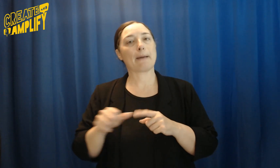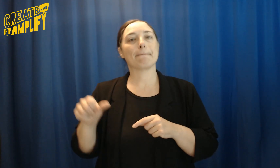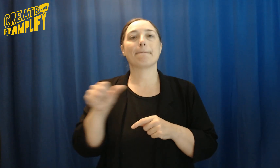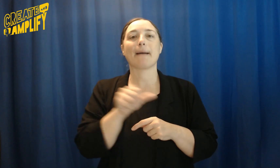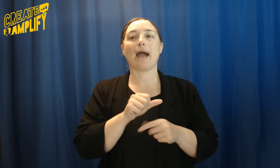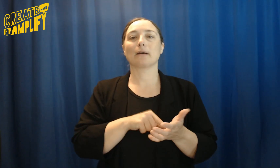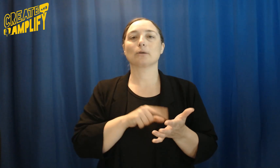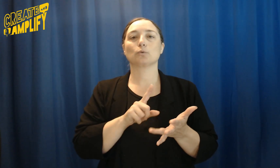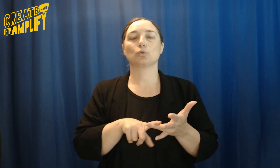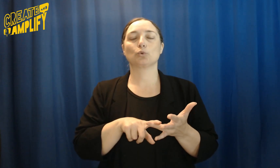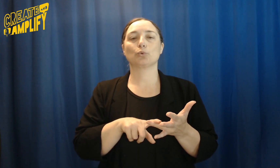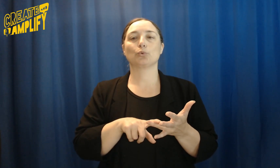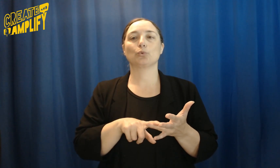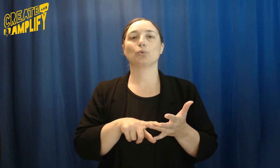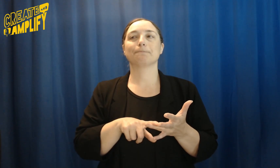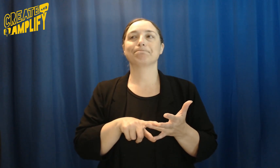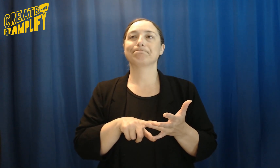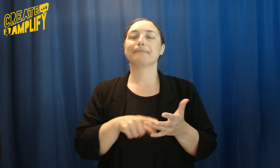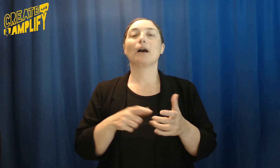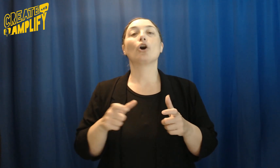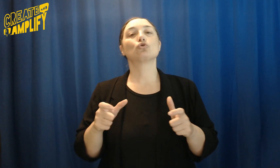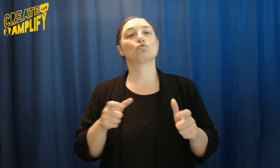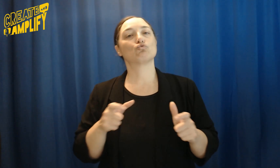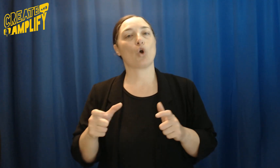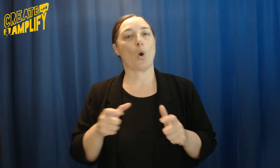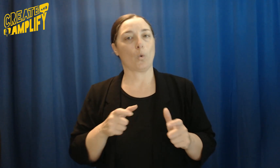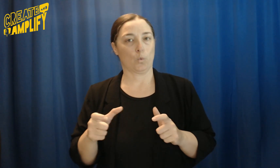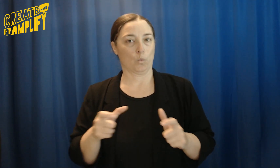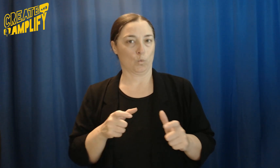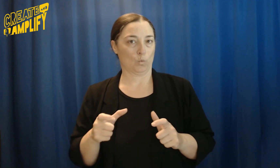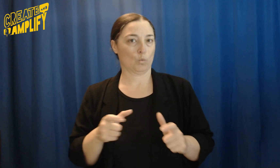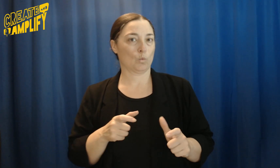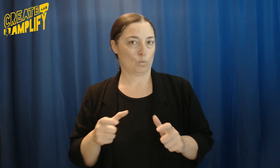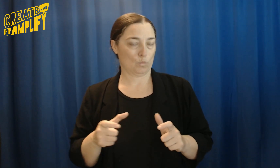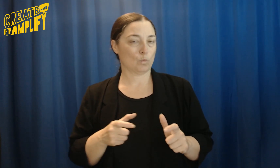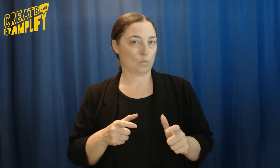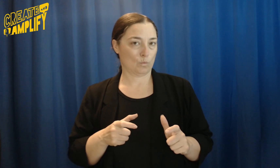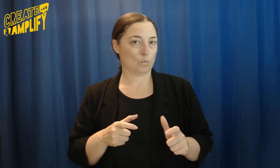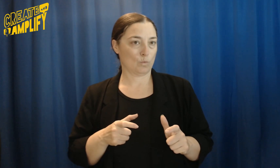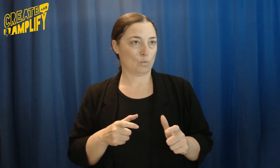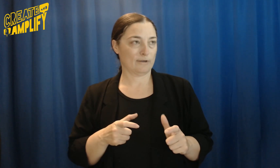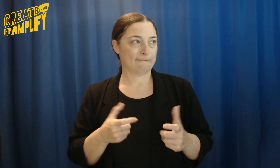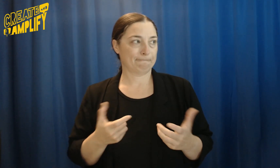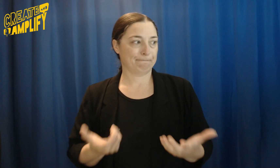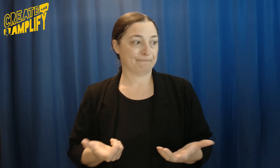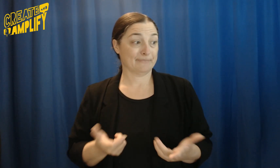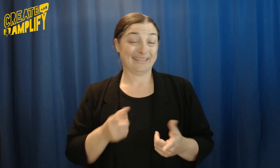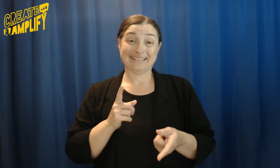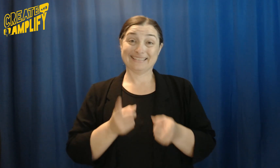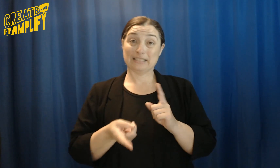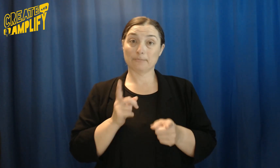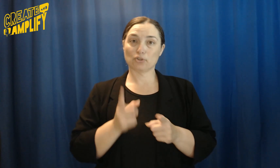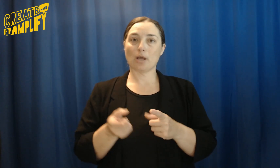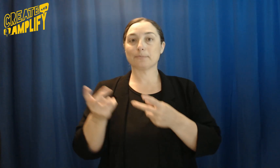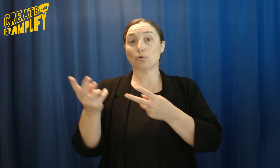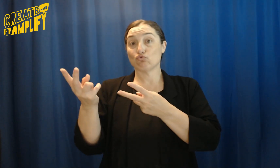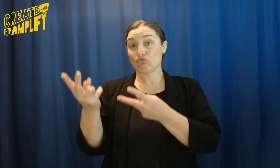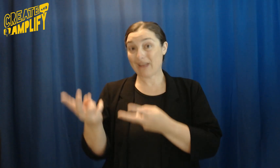felt in control of what was happening. Sometimes rest looks like